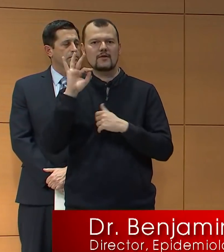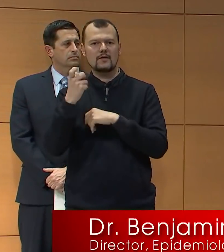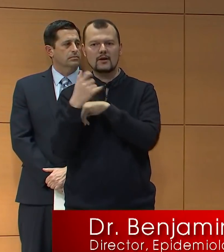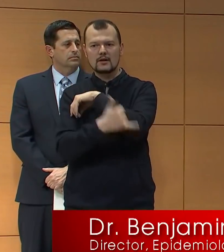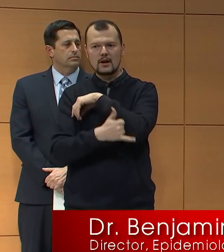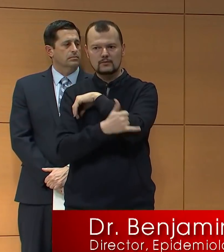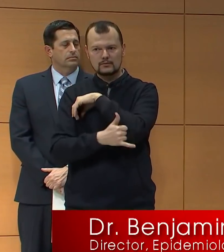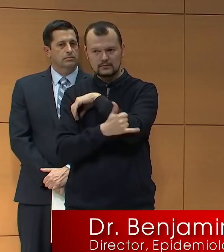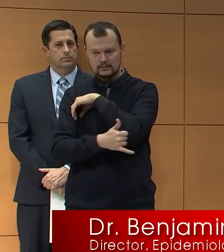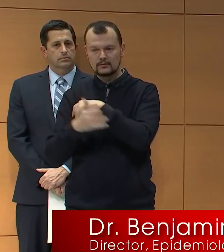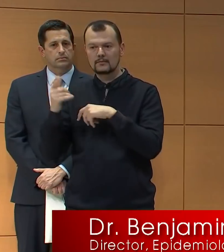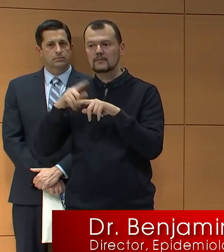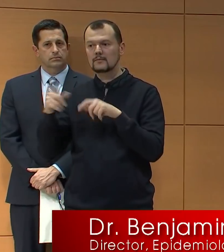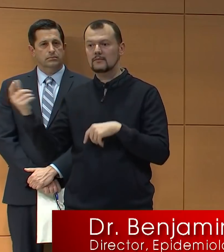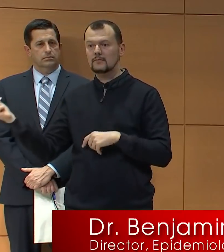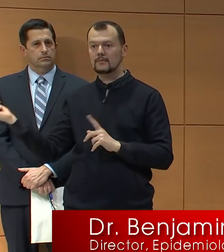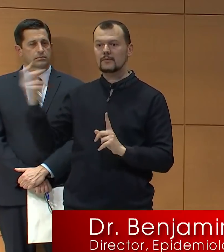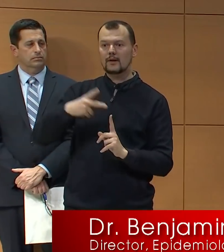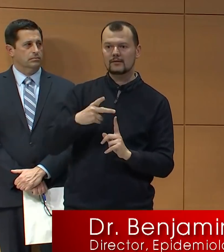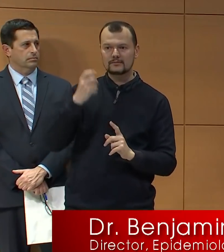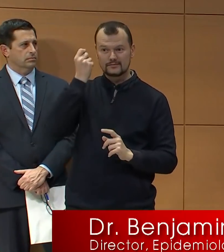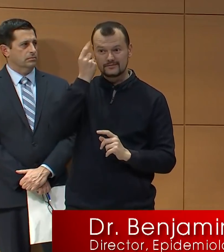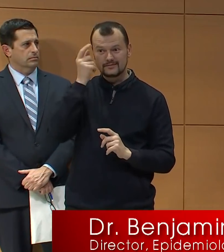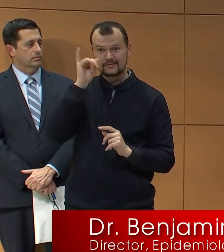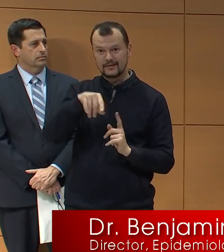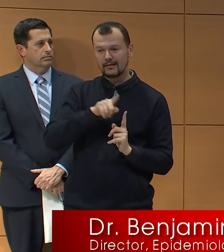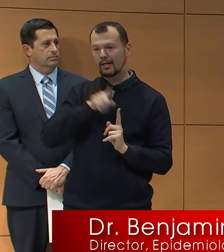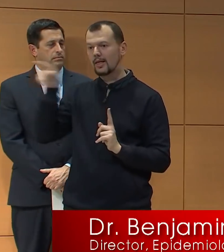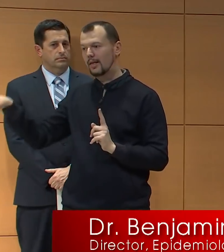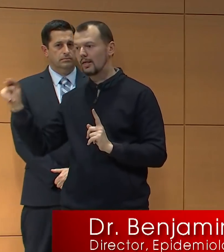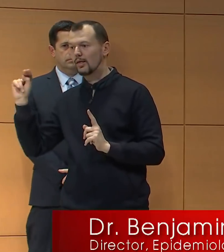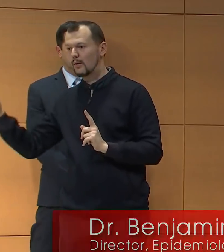North Carolina, where she became ill and was diagnosed.